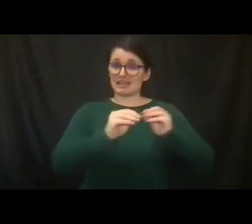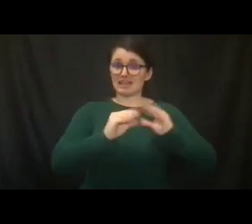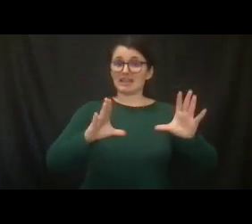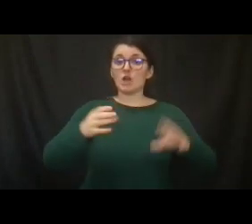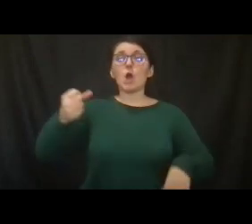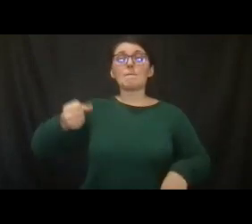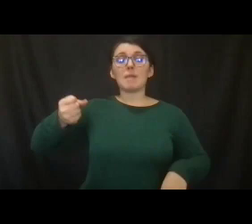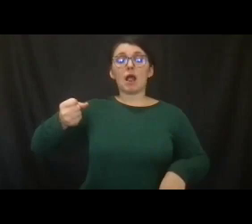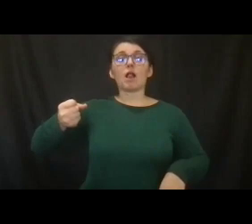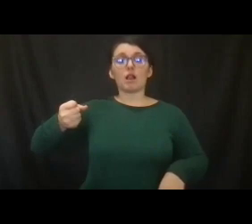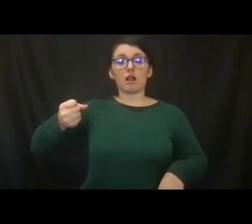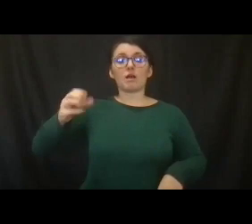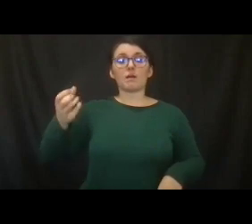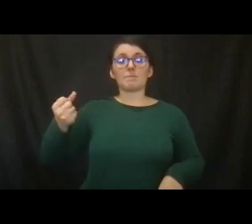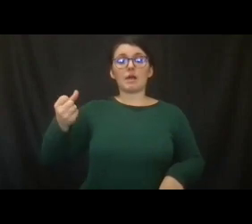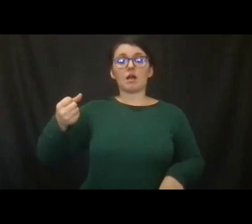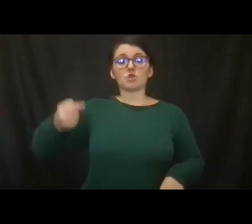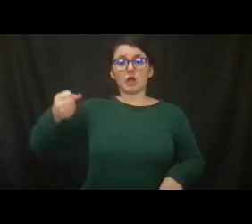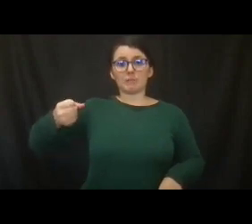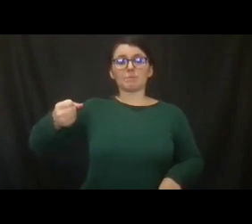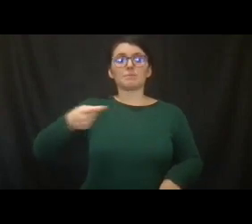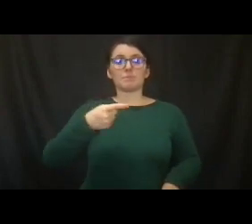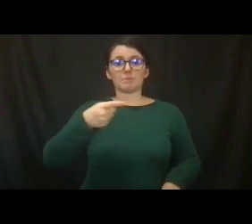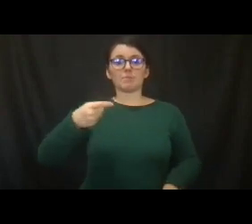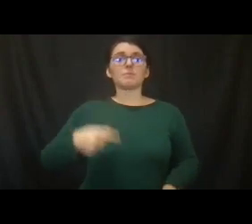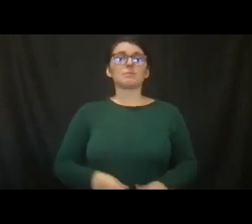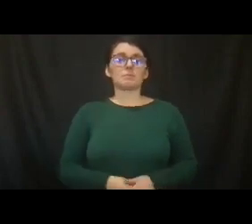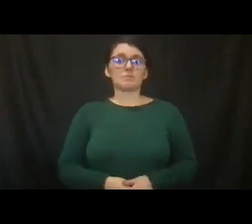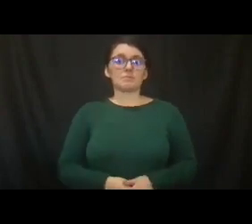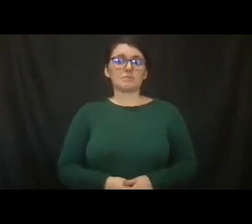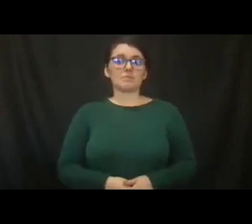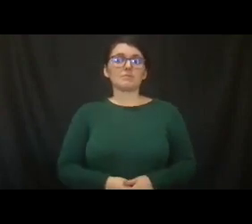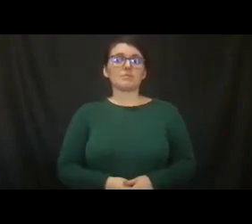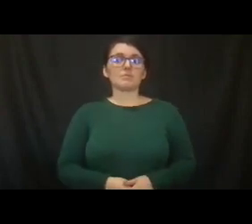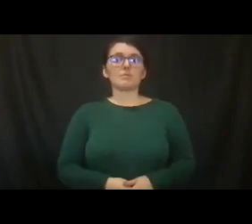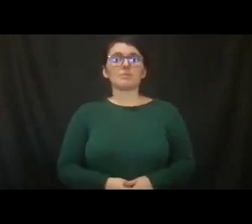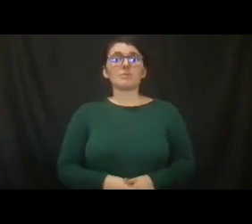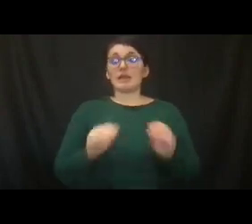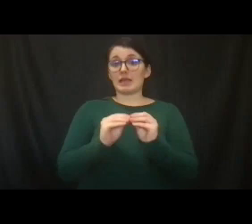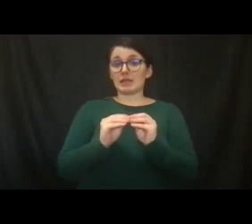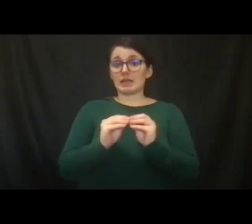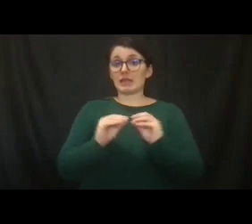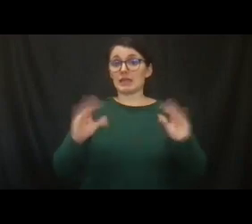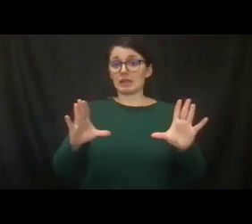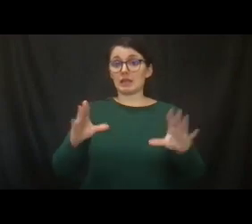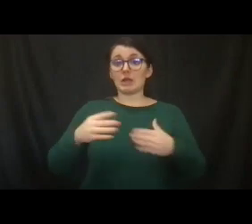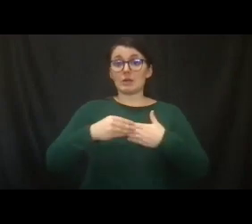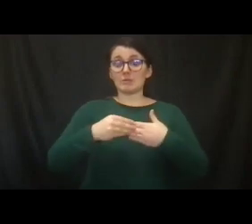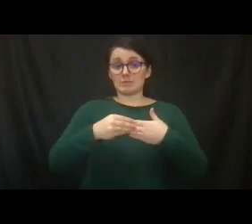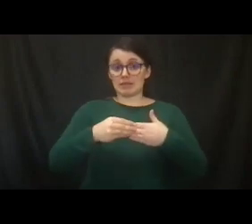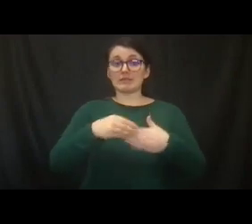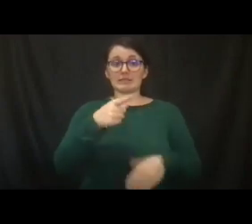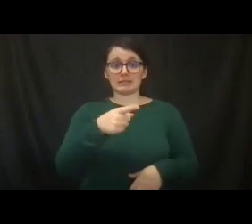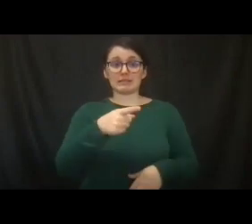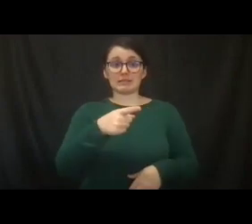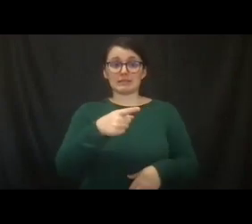milk jugs. And the reason why we recycle clear plastic is because it can be made